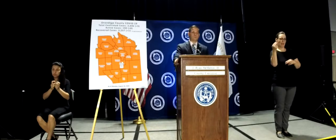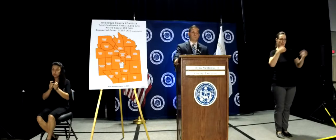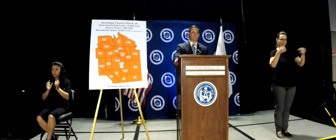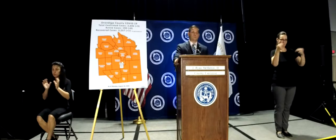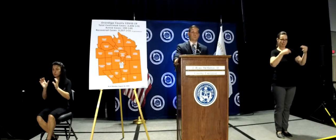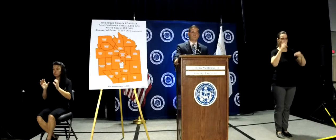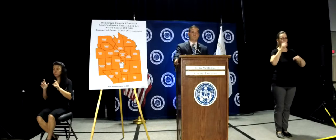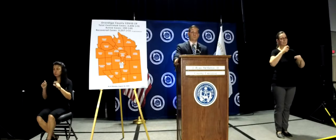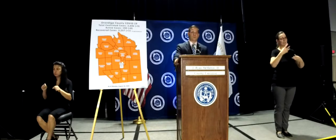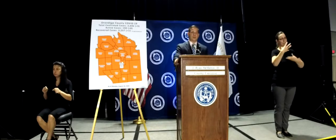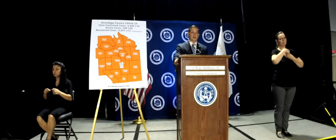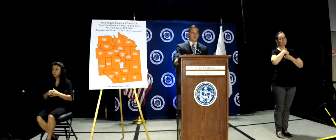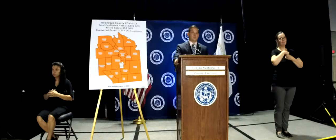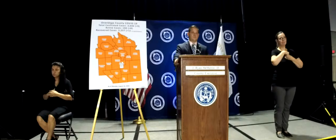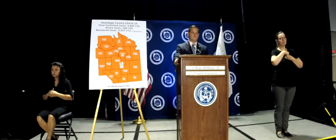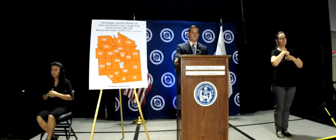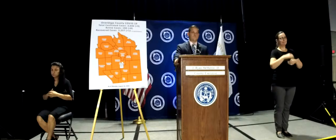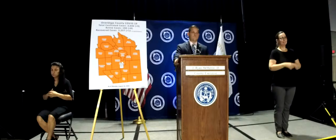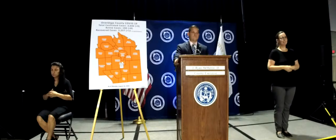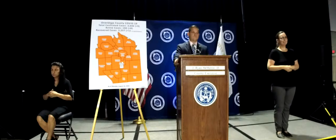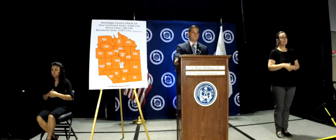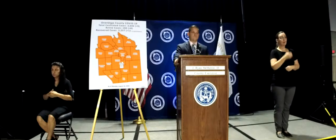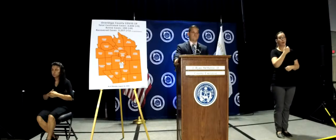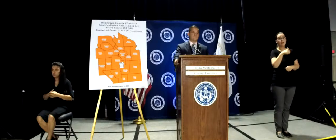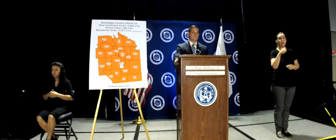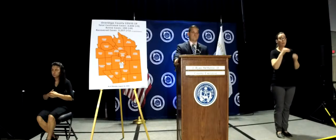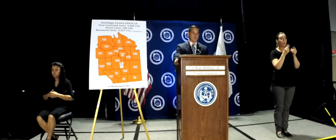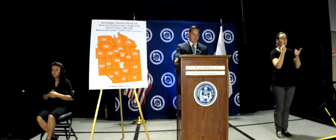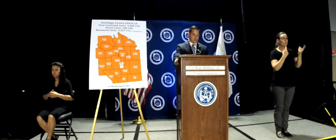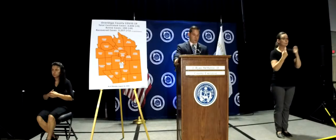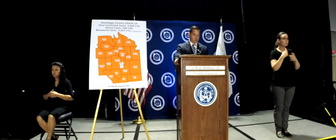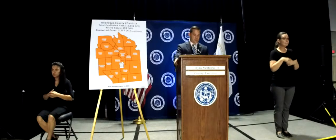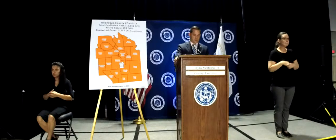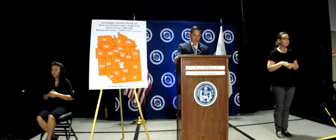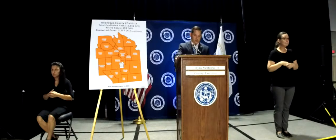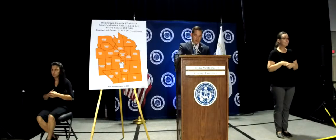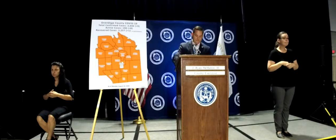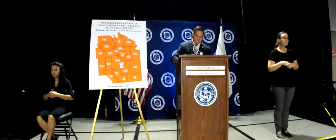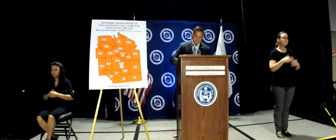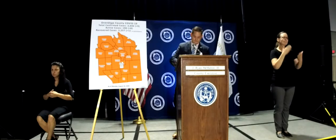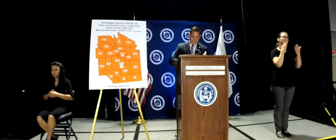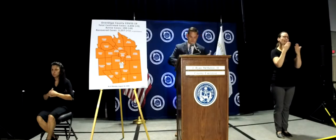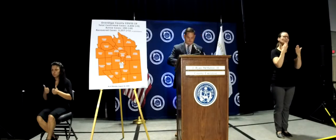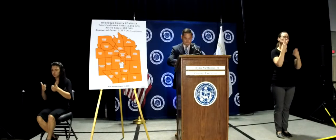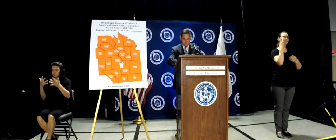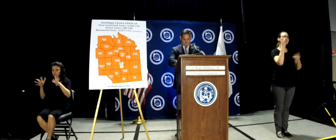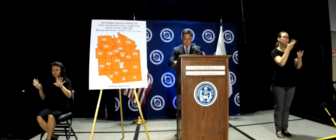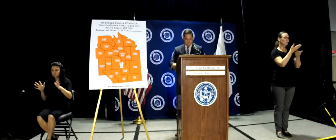Anything else? Thanks, folks. See you on Thursday.